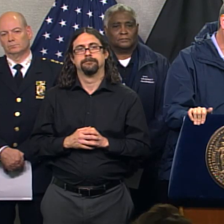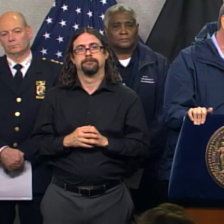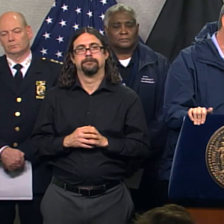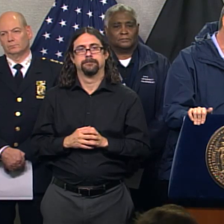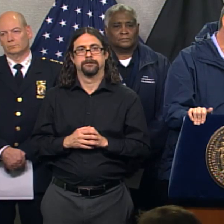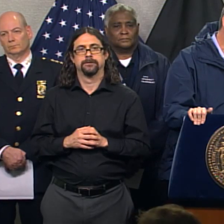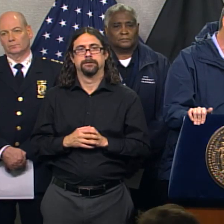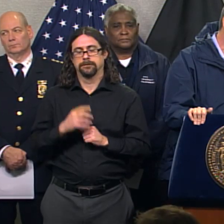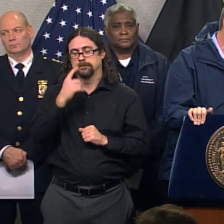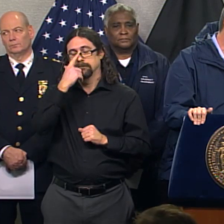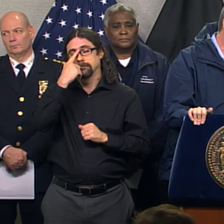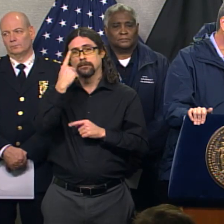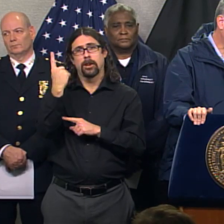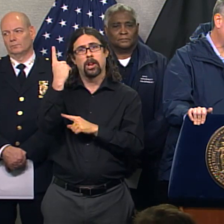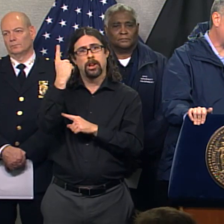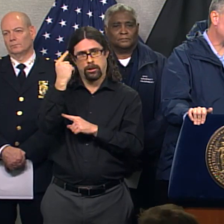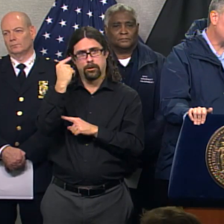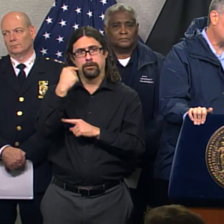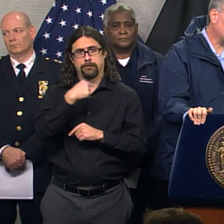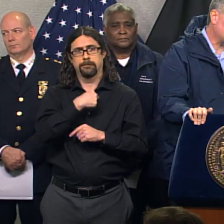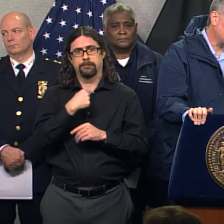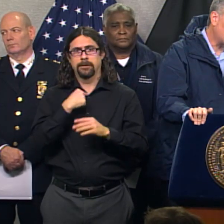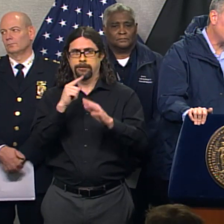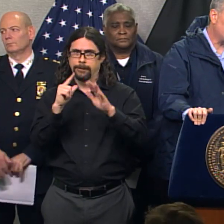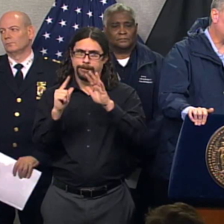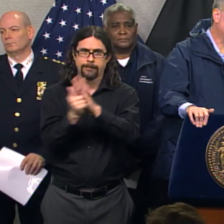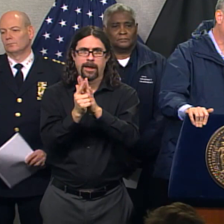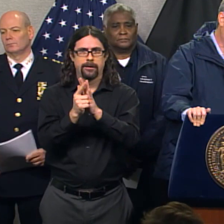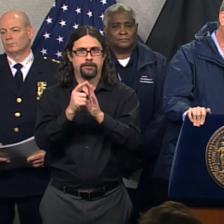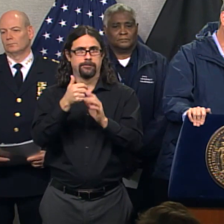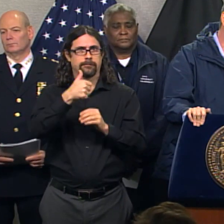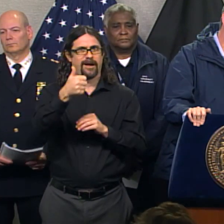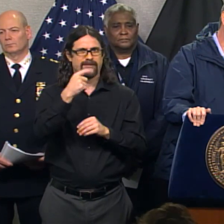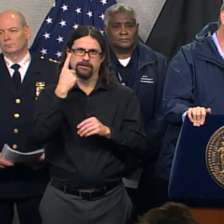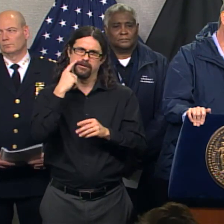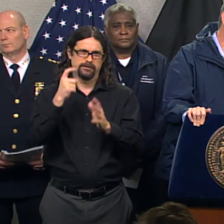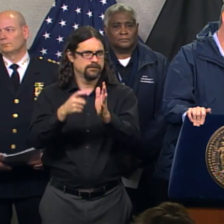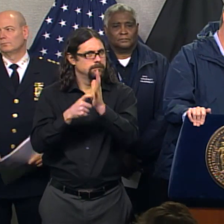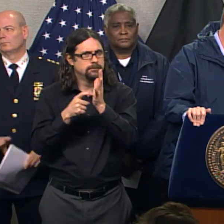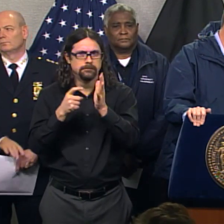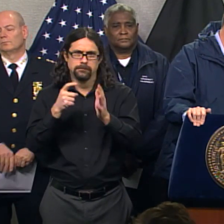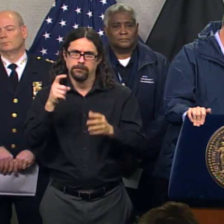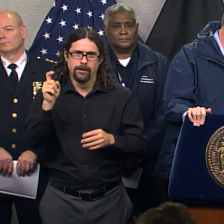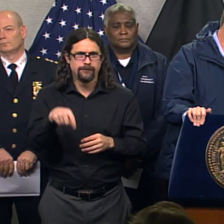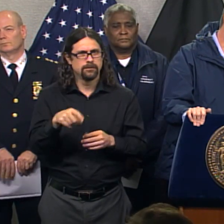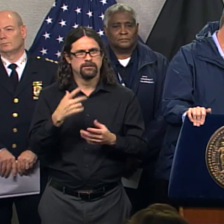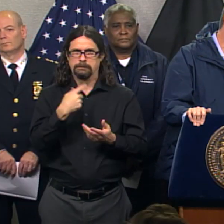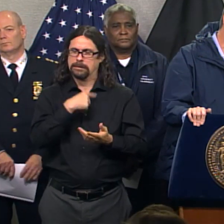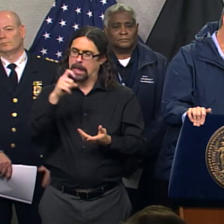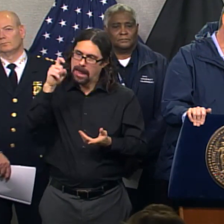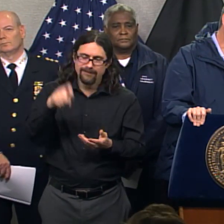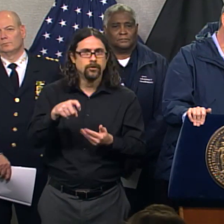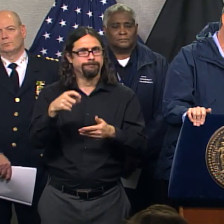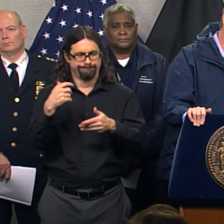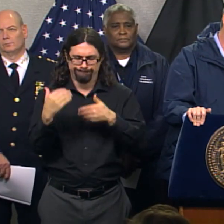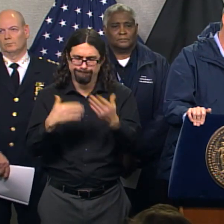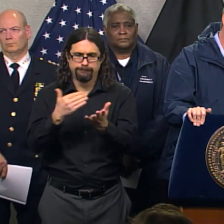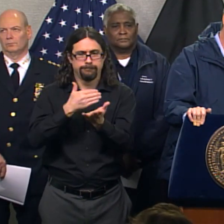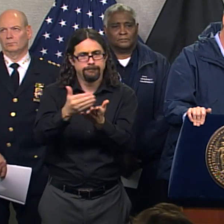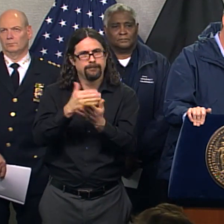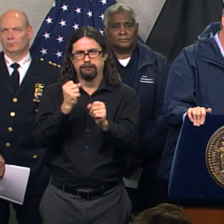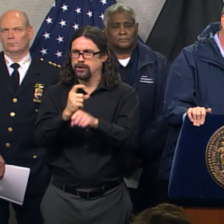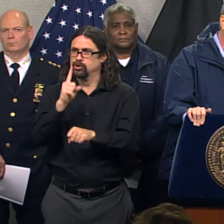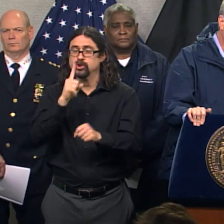back in the game. Sanitation legendarily, in my view, got the city up and running for the morning rush hour that Monday, which I thought was